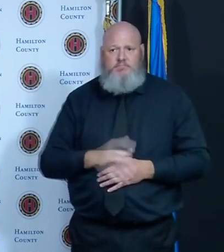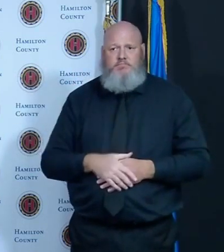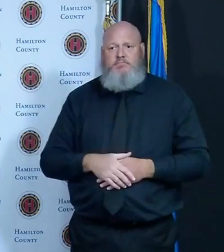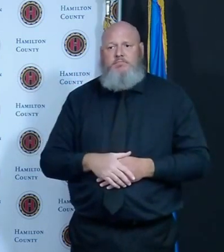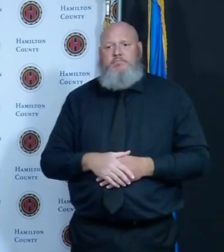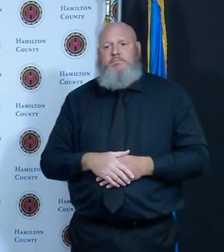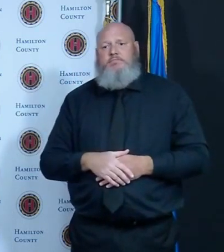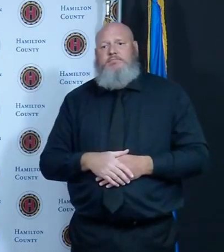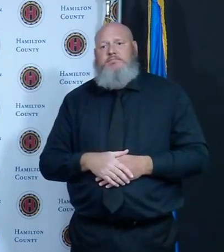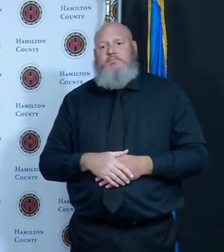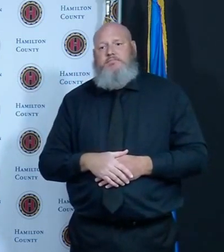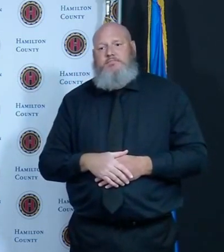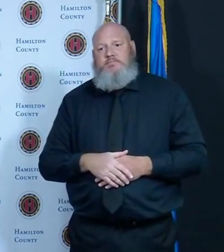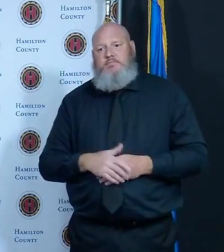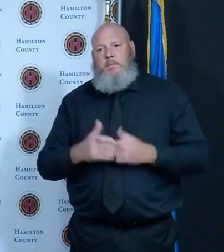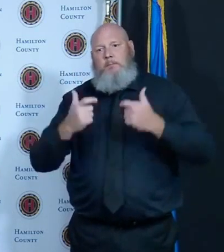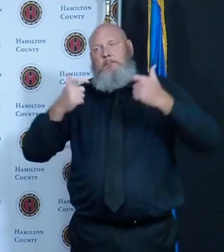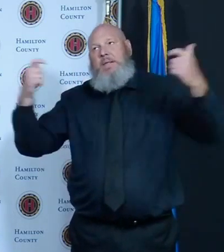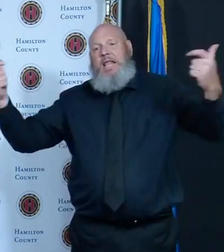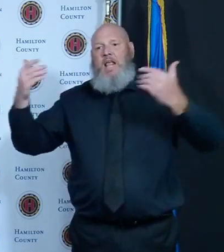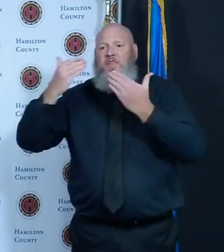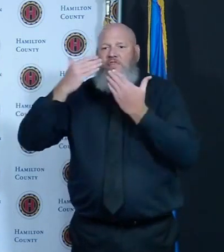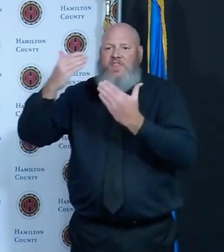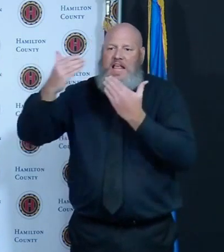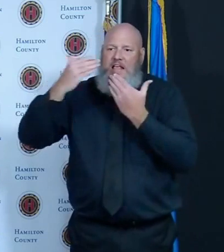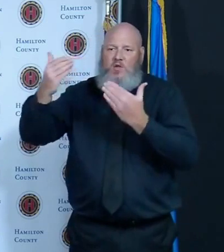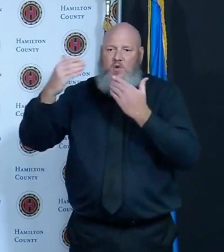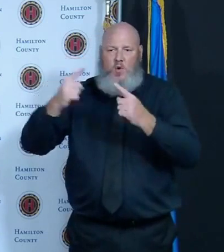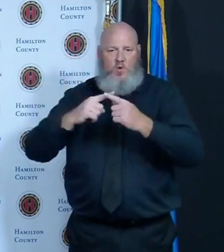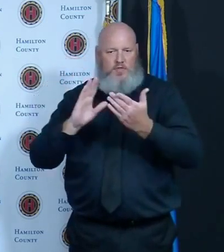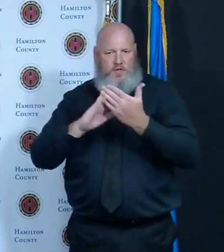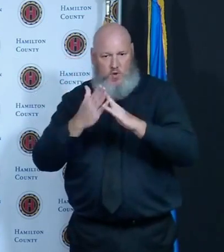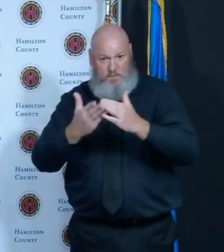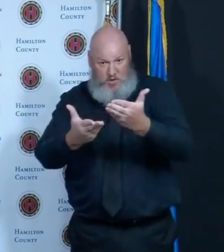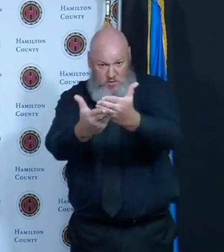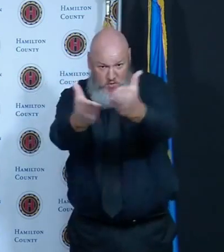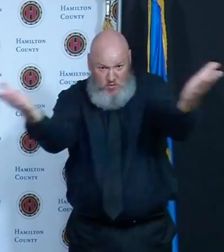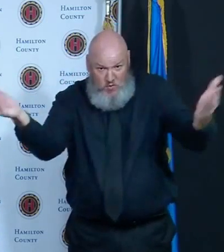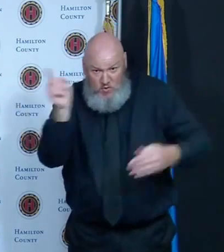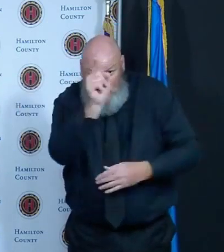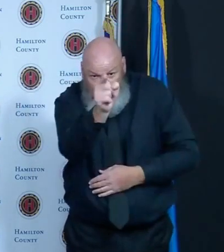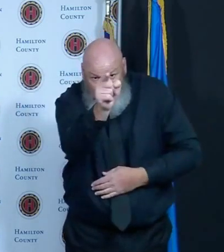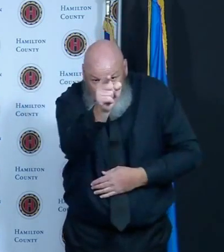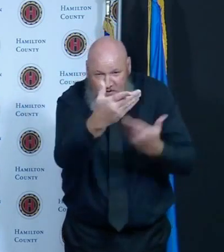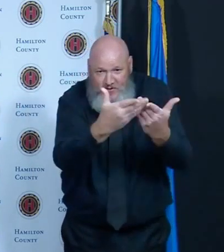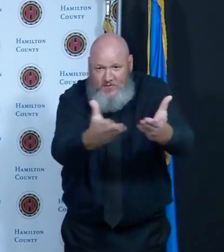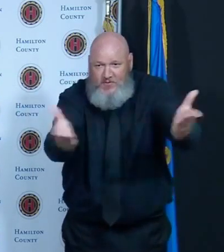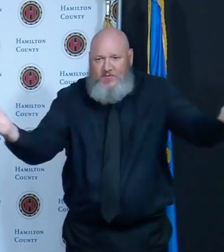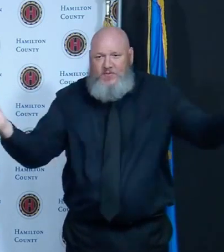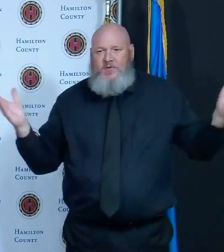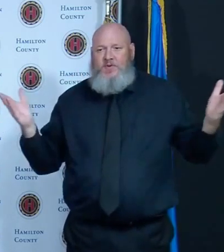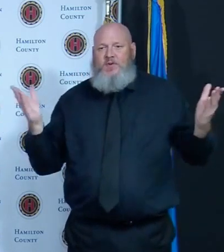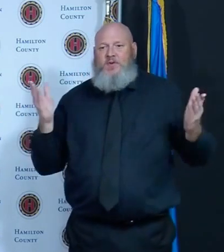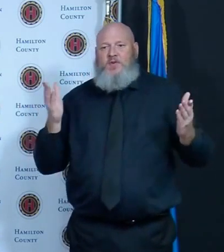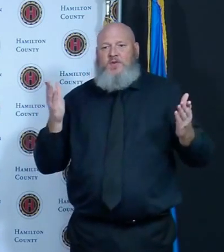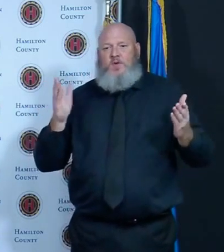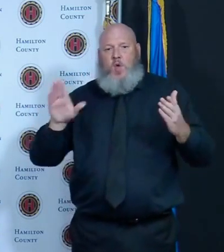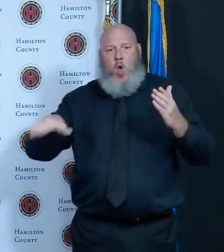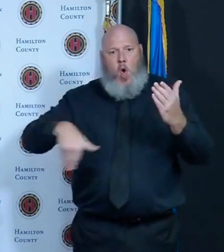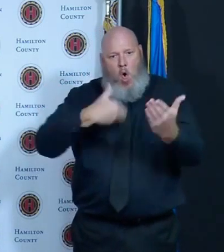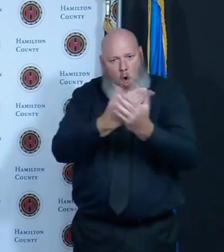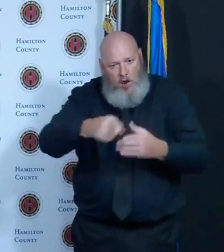big thank you to all of you in the community are doing what you need to do to flatten the curve. I want to thank our